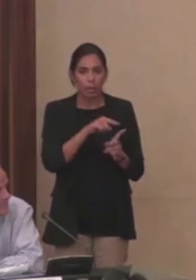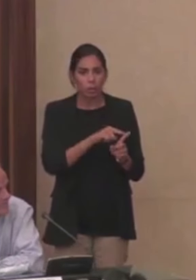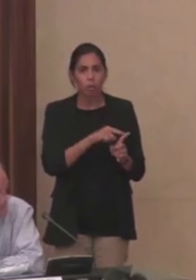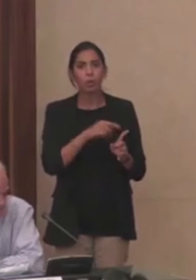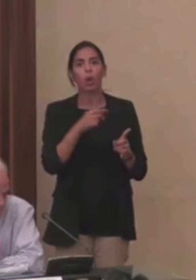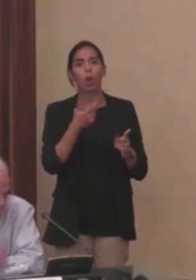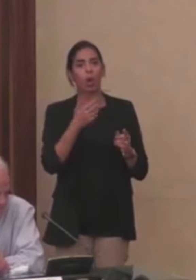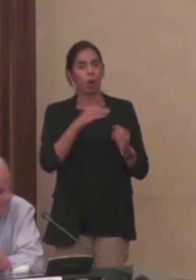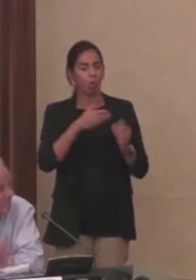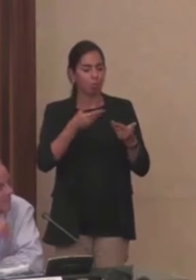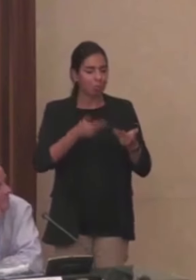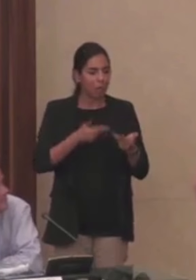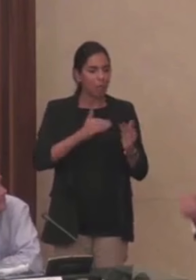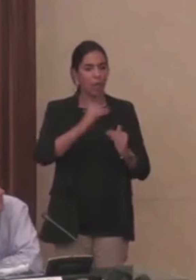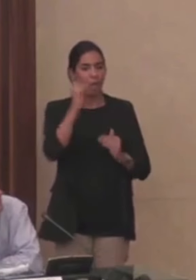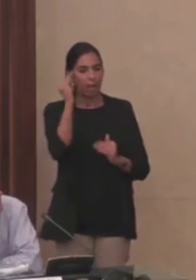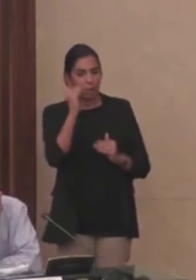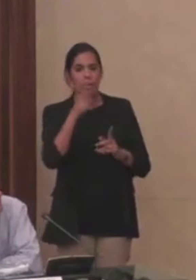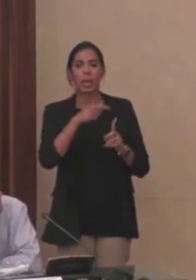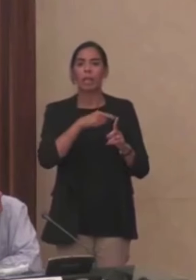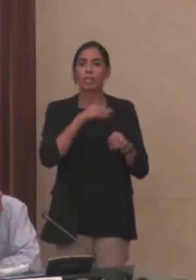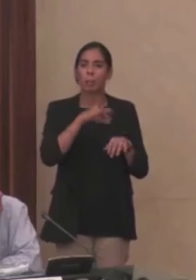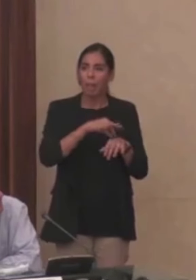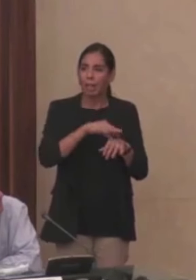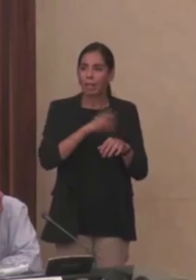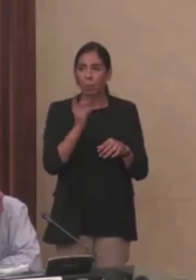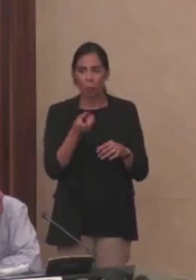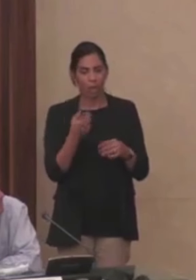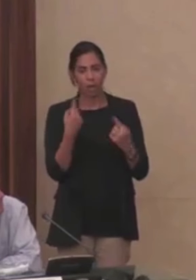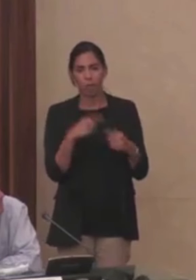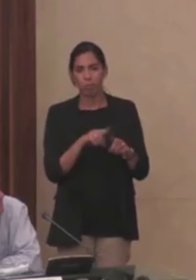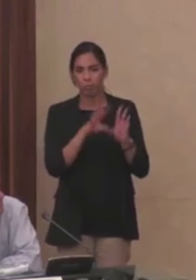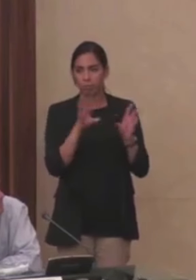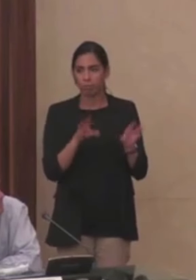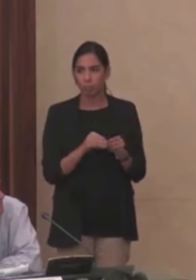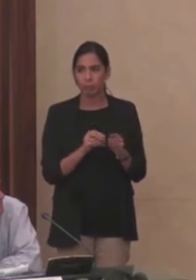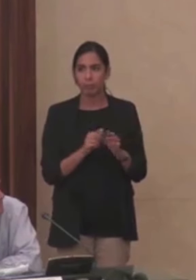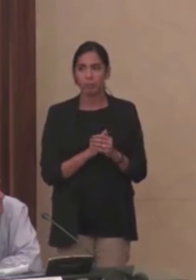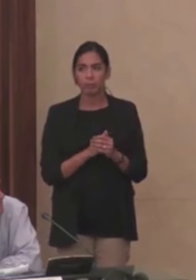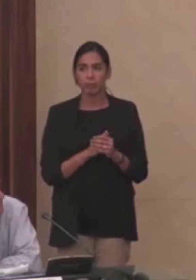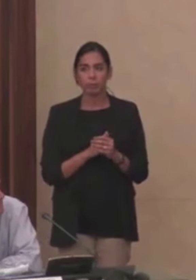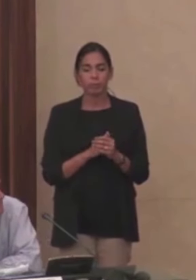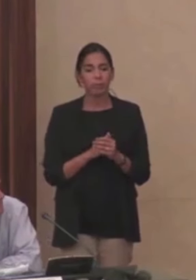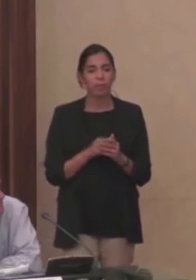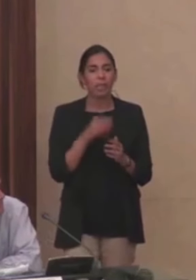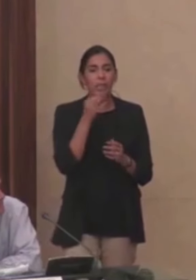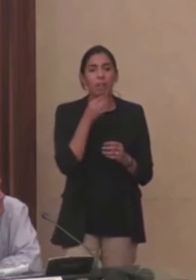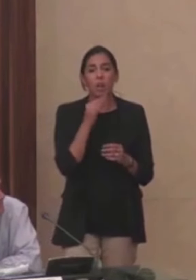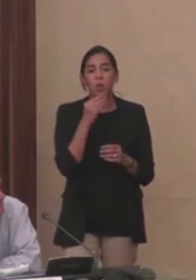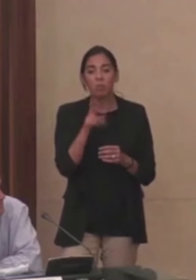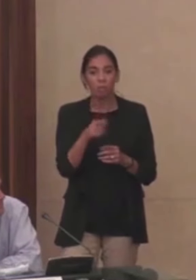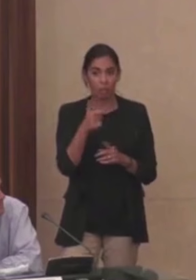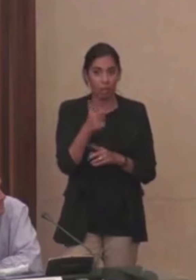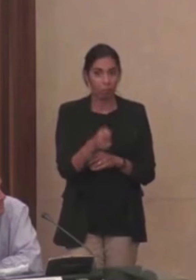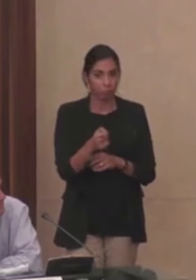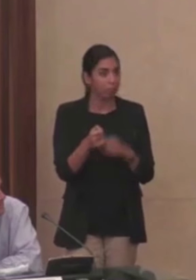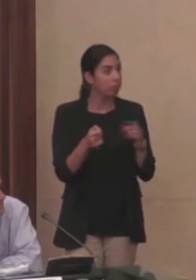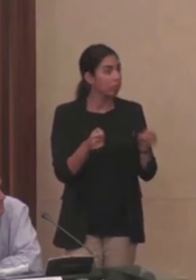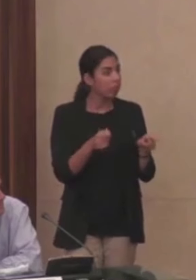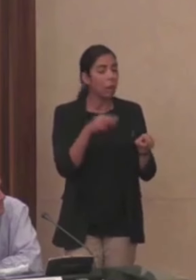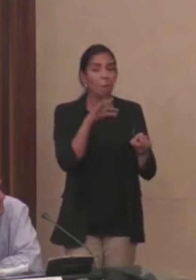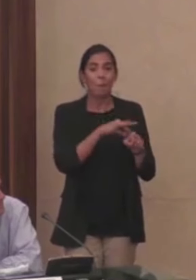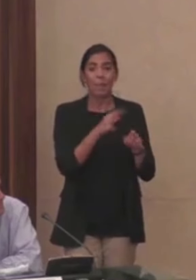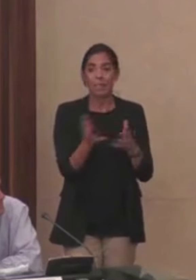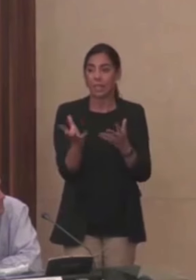that age, with that comorbidities, chronic diseases, and parameters. The doctor will